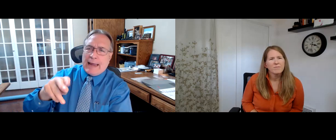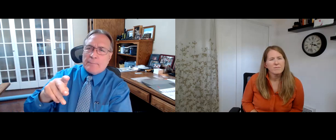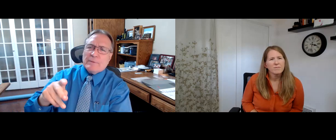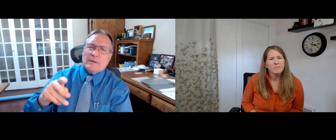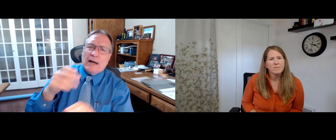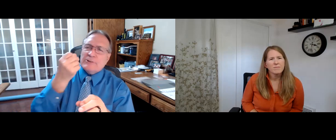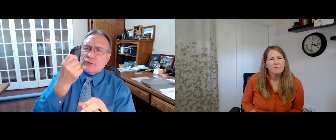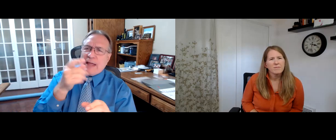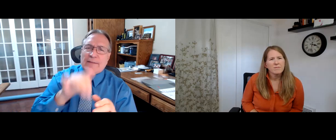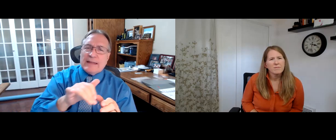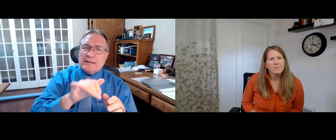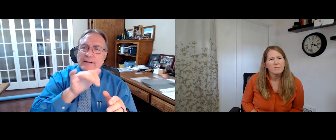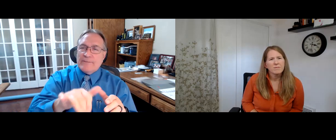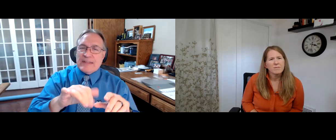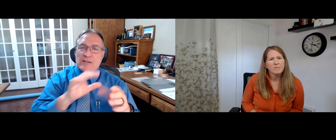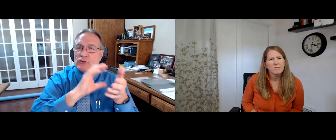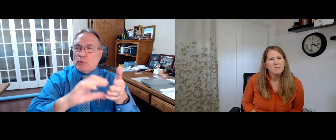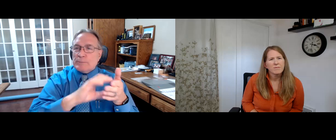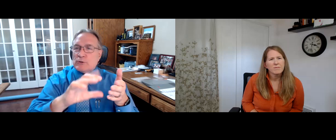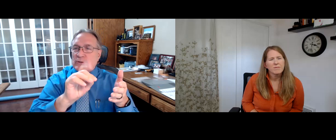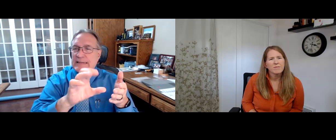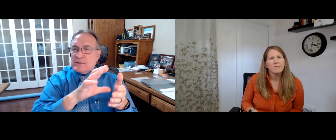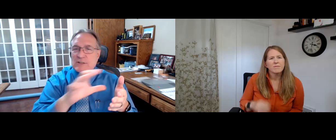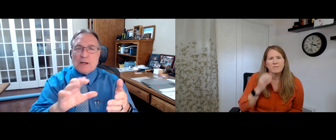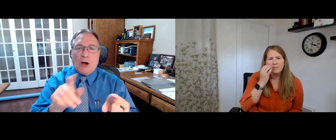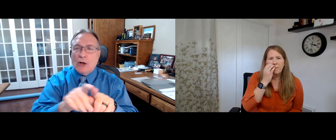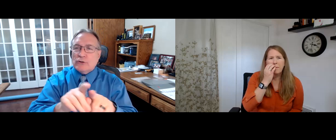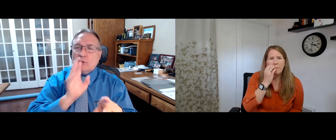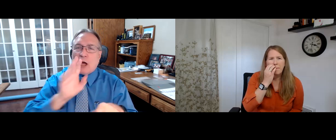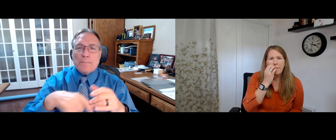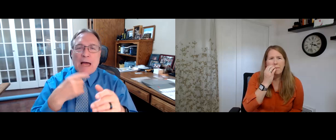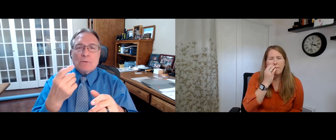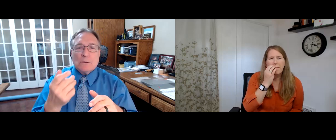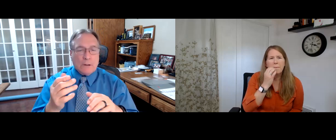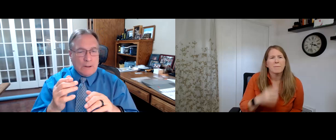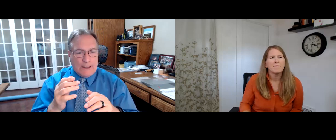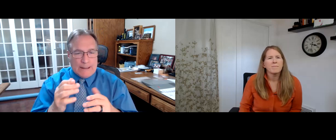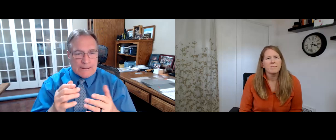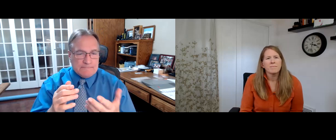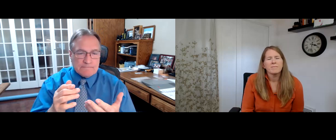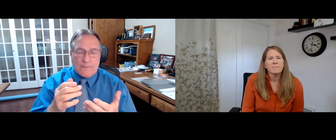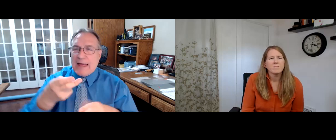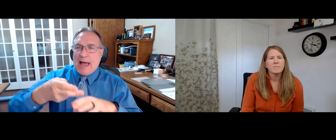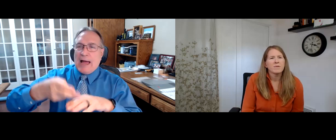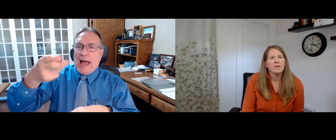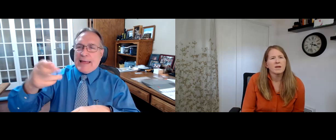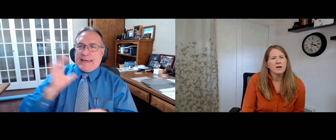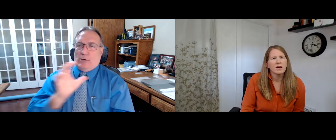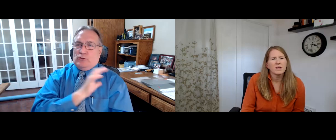Camp, understand that these scriptures, DNC, also talk about the High